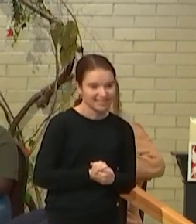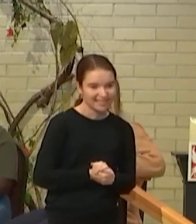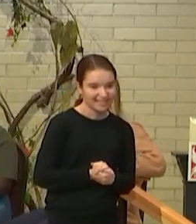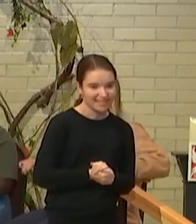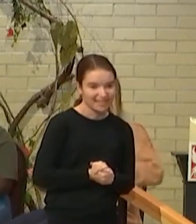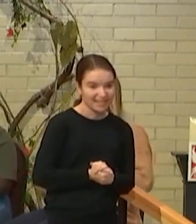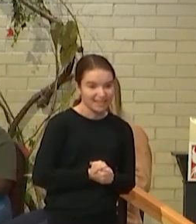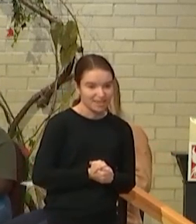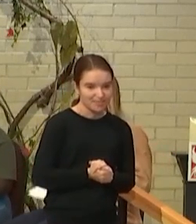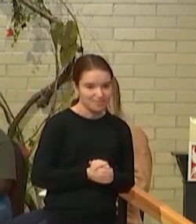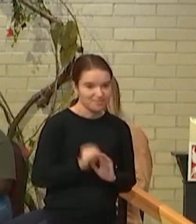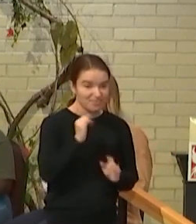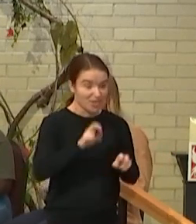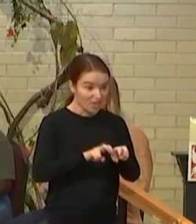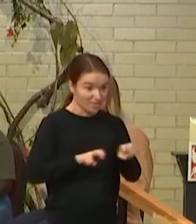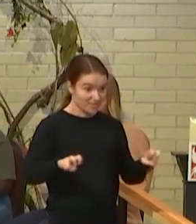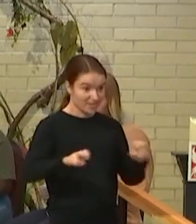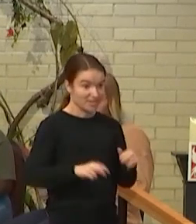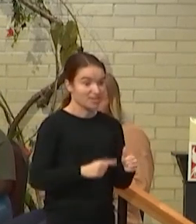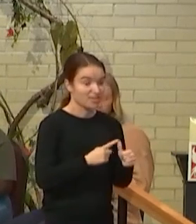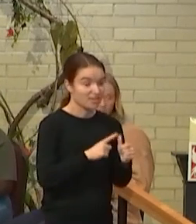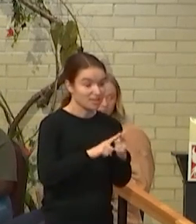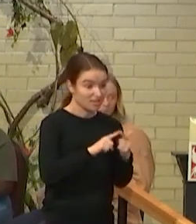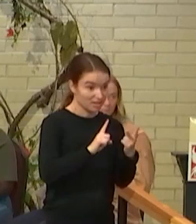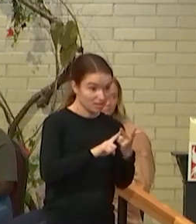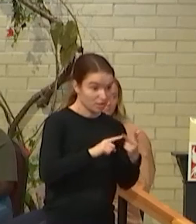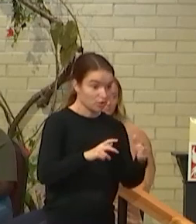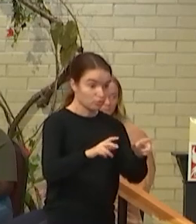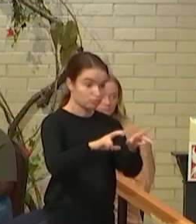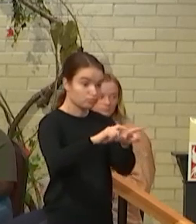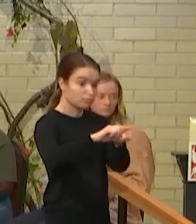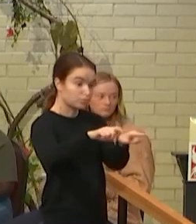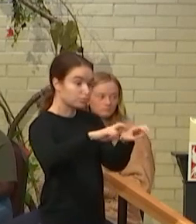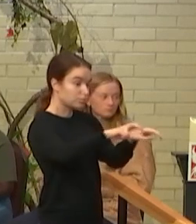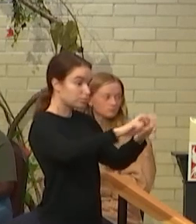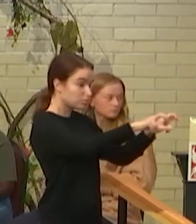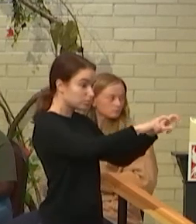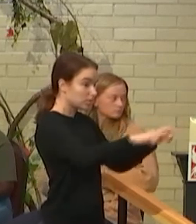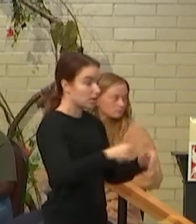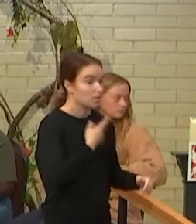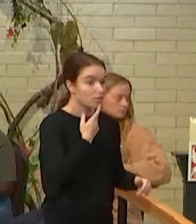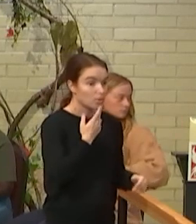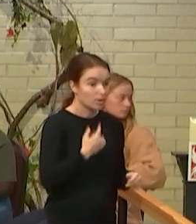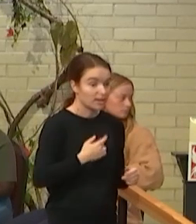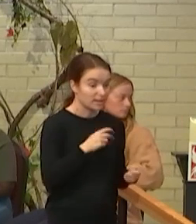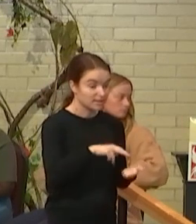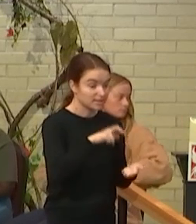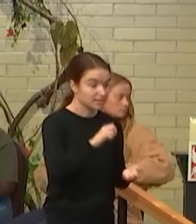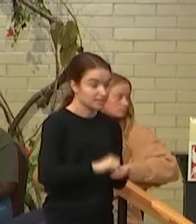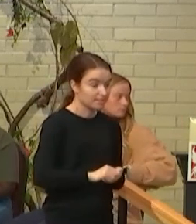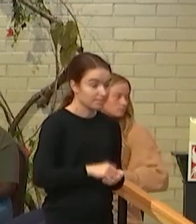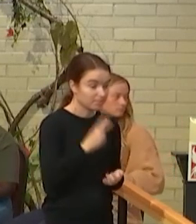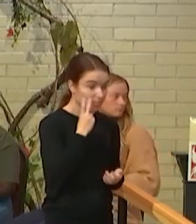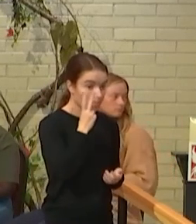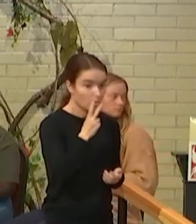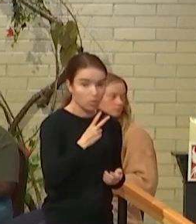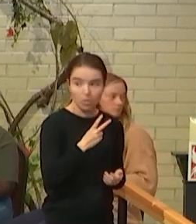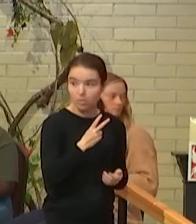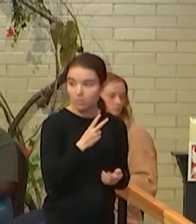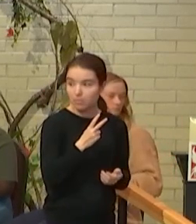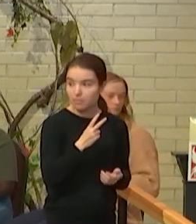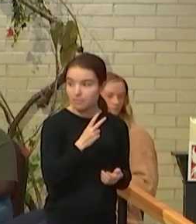if you are, up here, and if you're in the first 3 rows with the red seats, you can look in, which one is it, Suzanne?